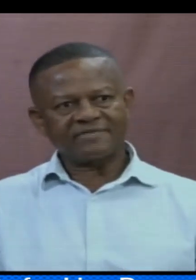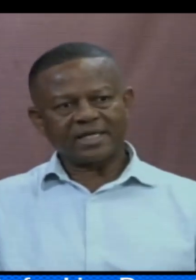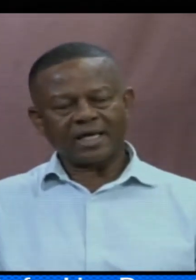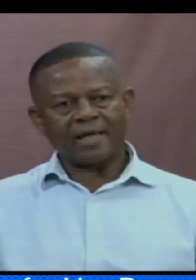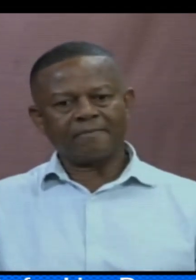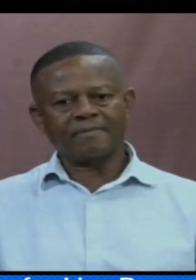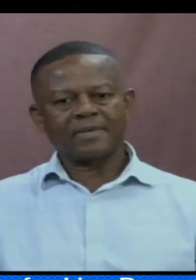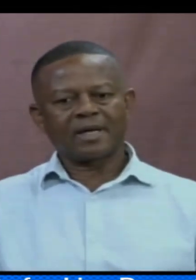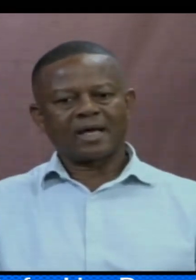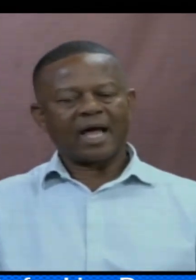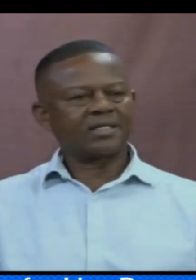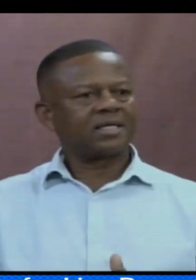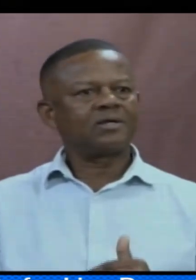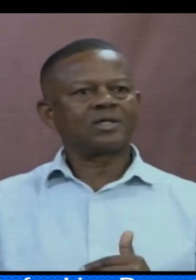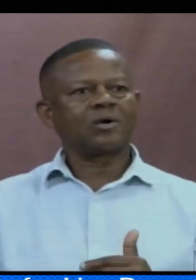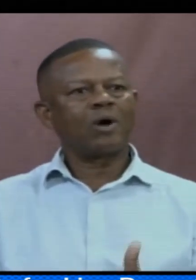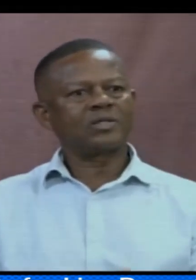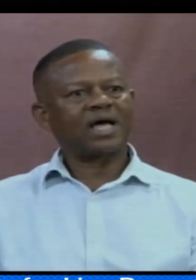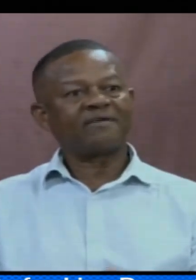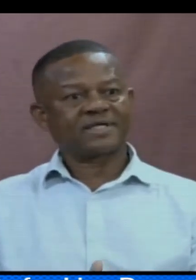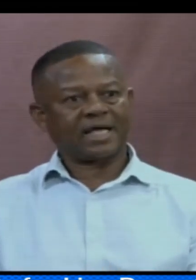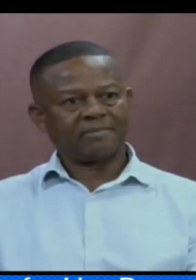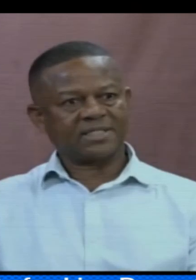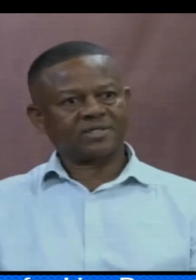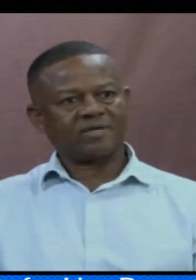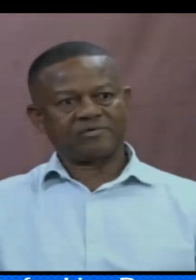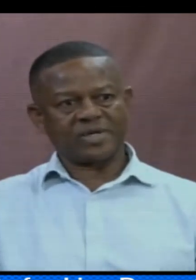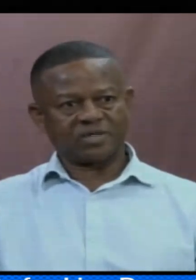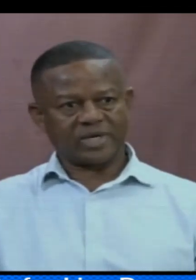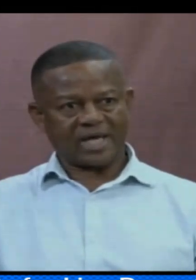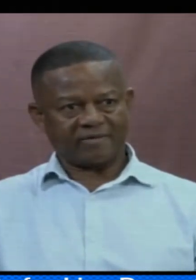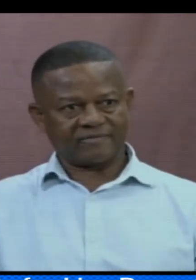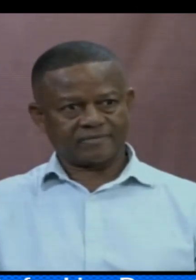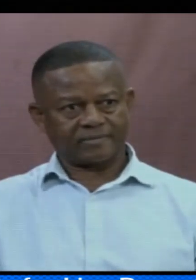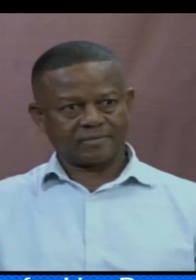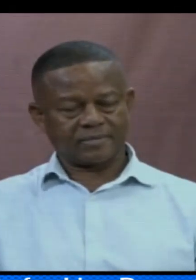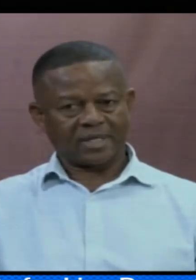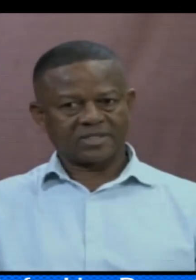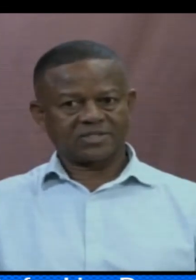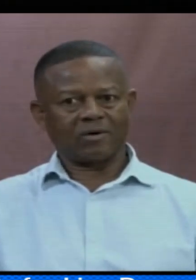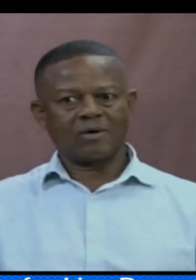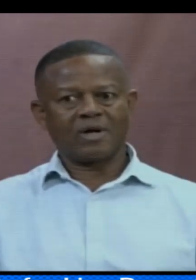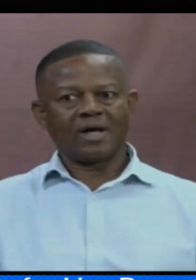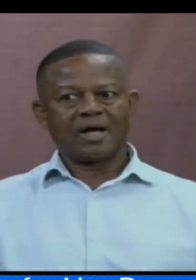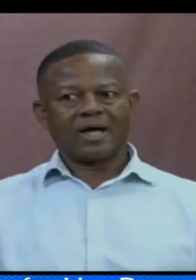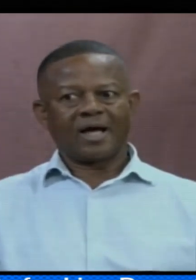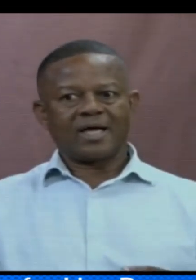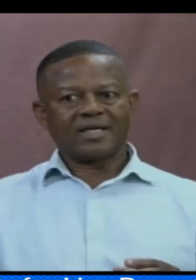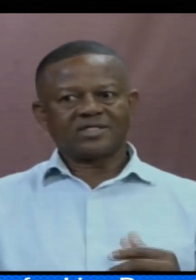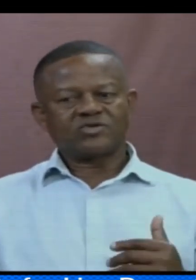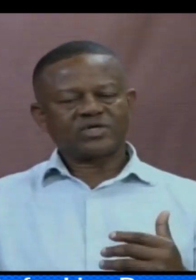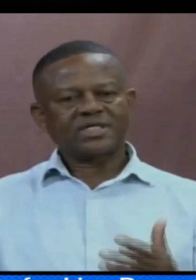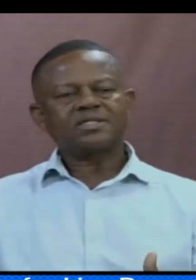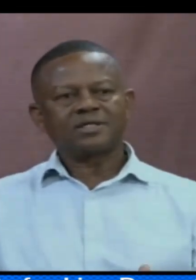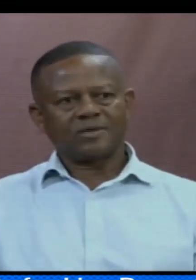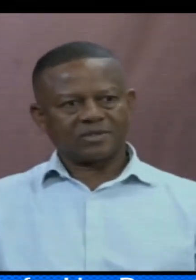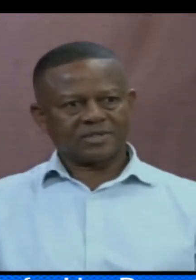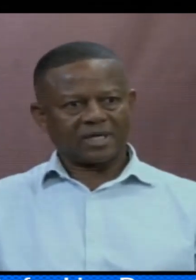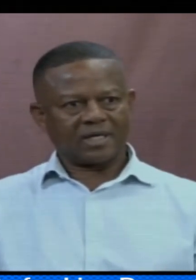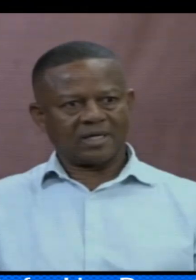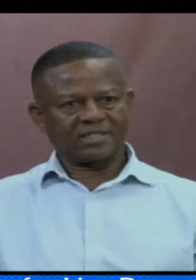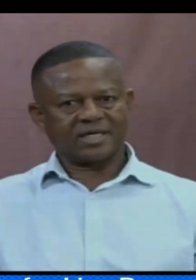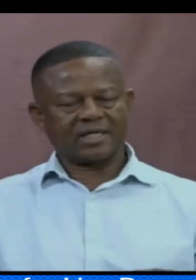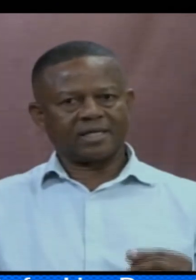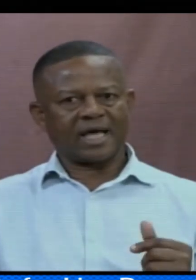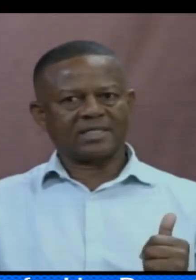hotel after the game and did not go out after that based on the information we have. So it is interesting to